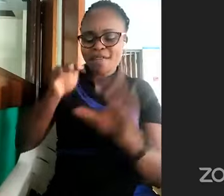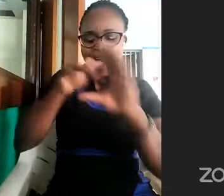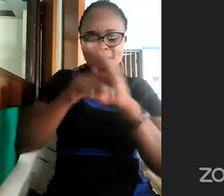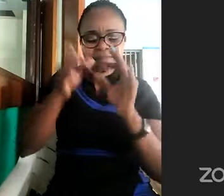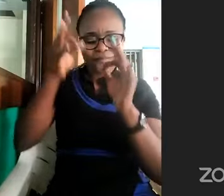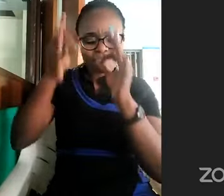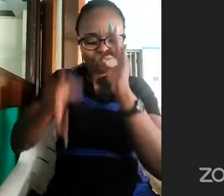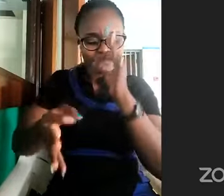political